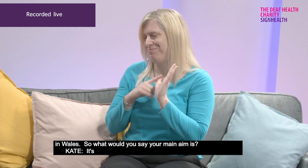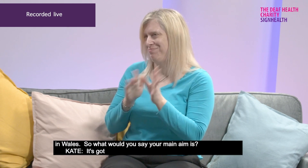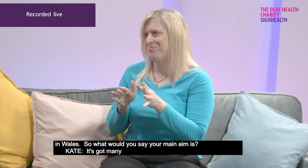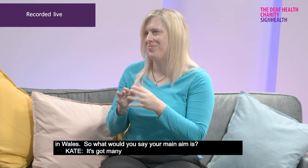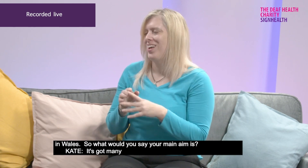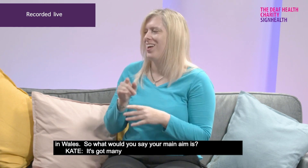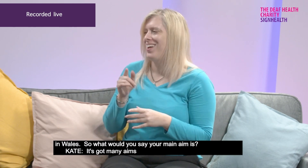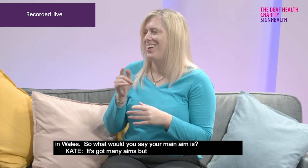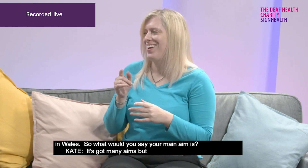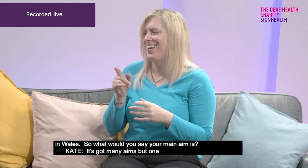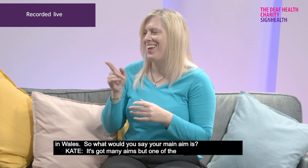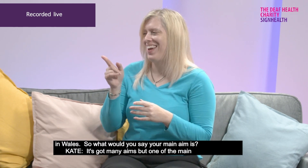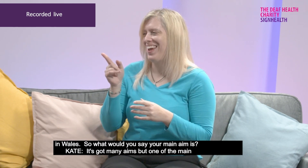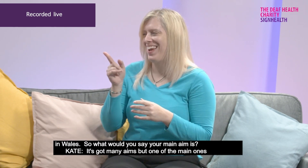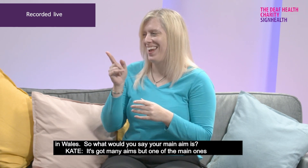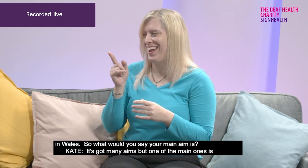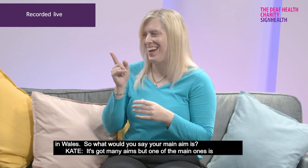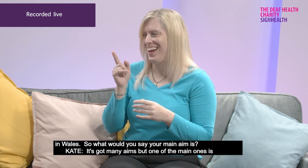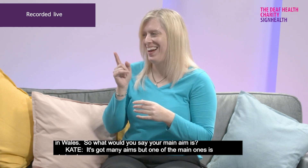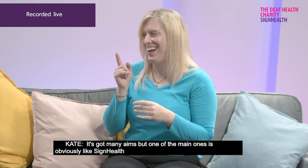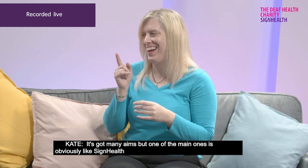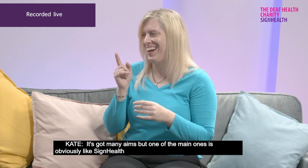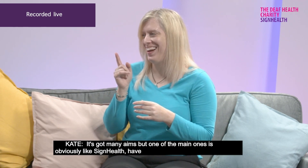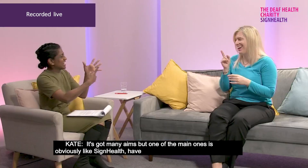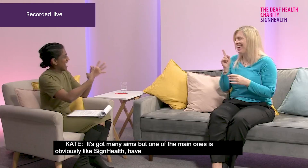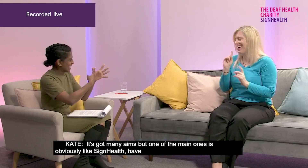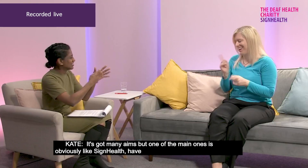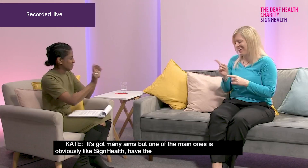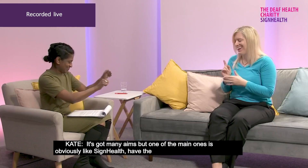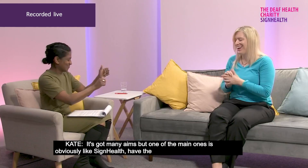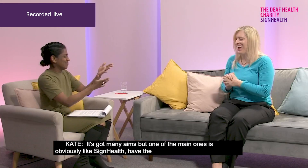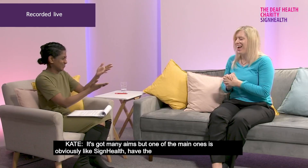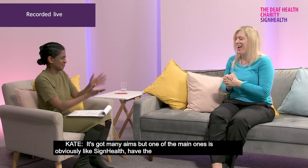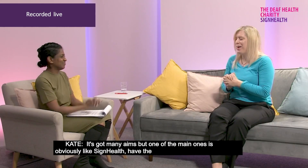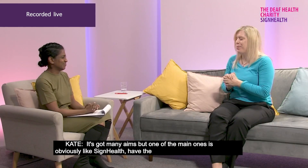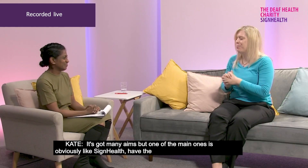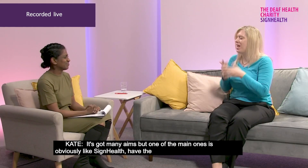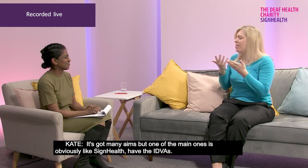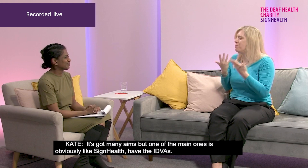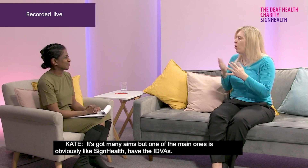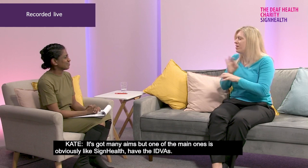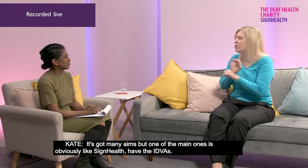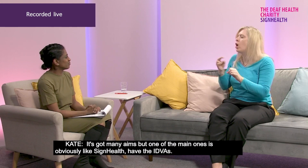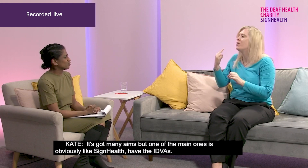aims, but one of the main ones is obviously, like SignHealth, have the IDVAs.